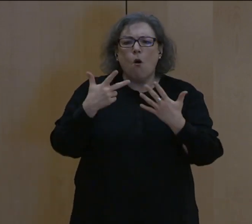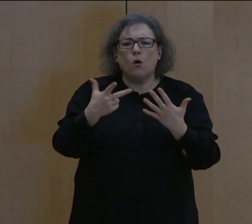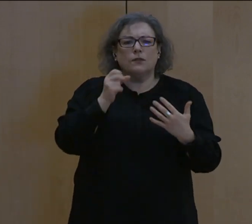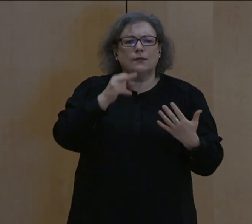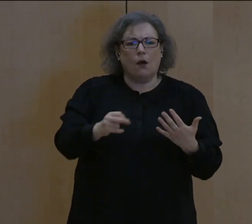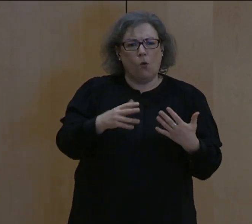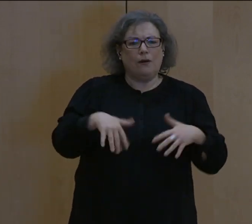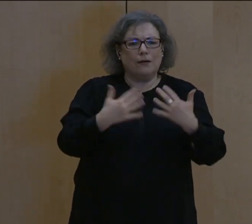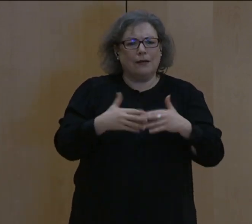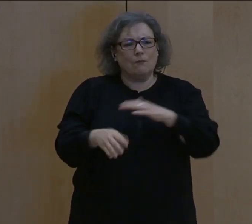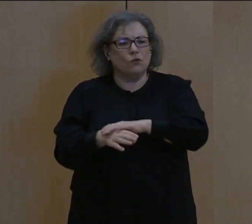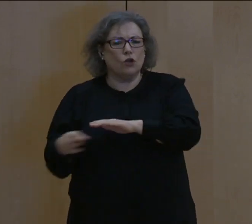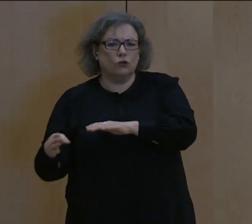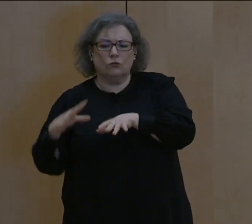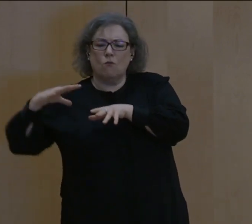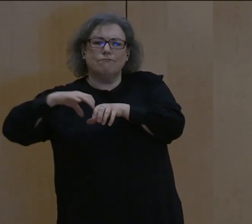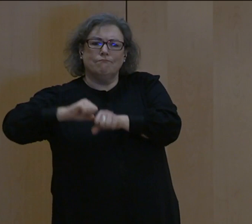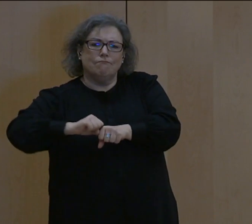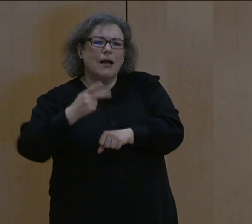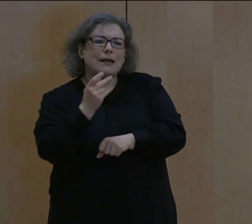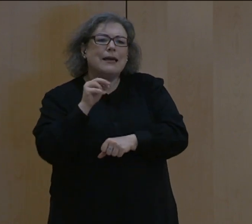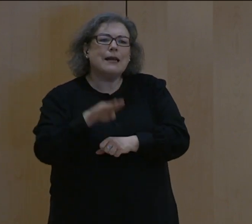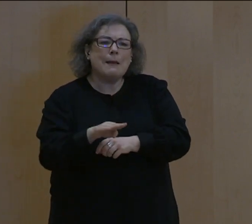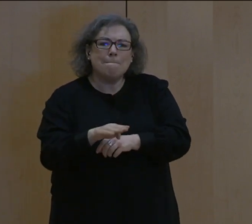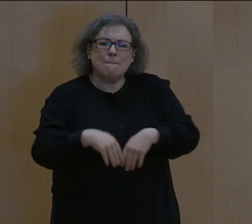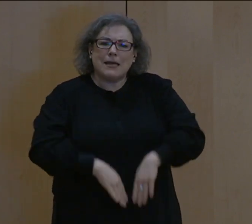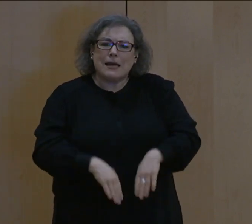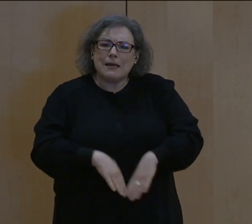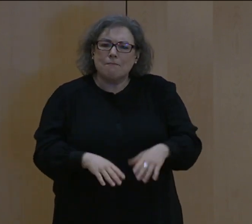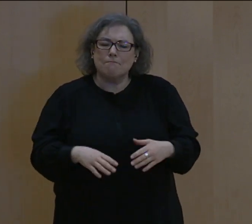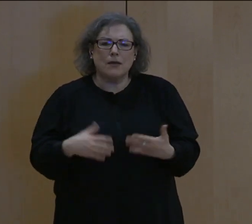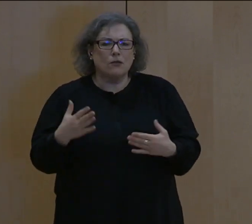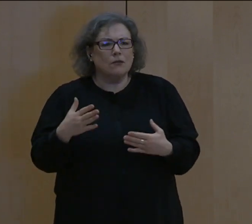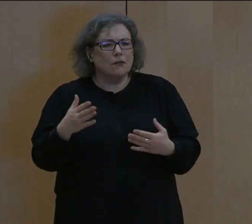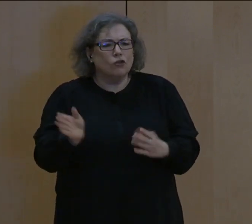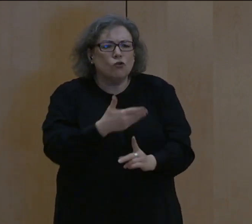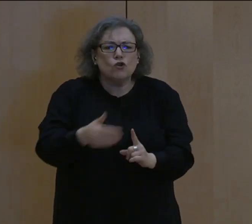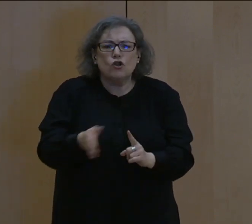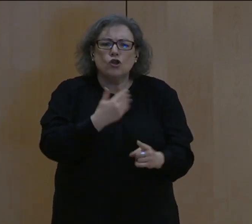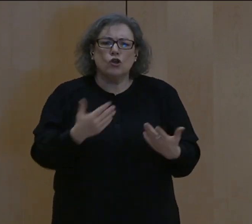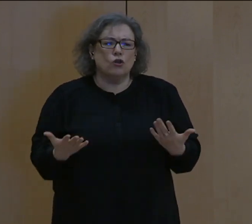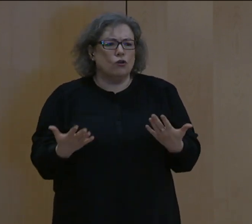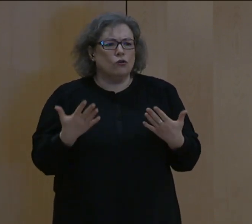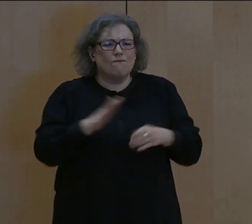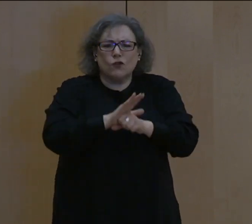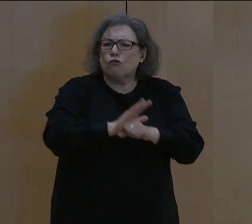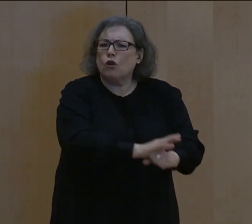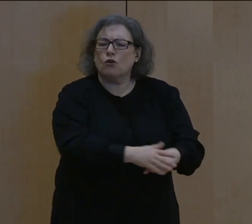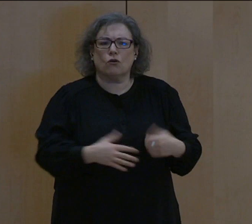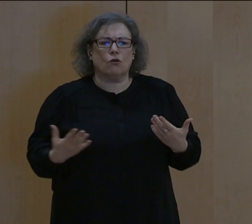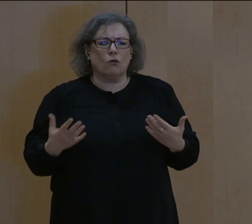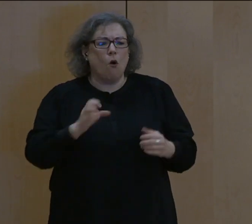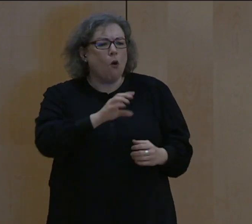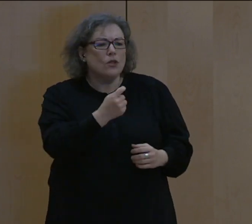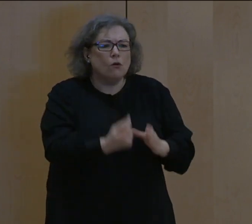Crimea, the repressions, the torture, submission of any manifestation of freedom and